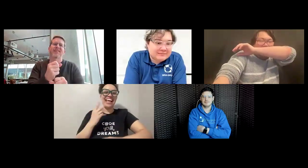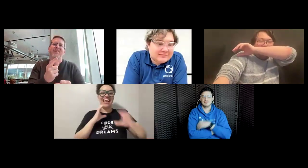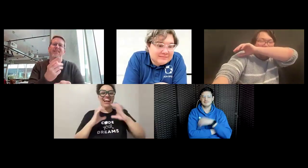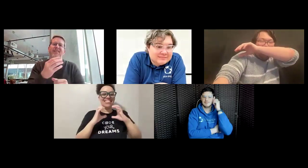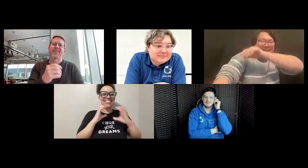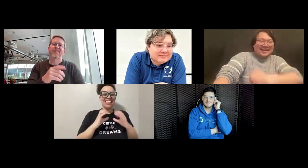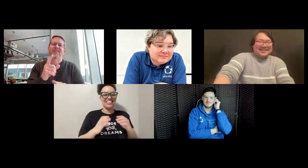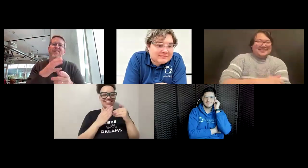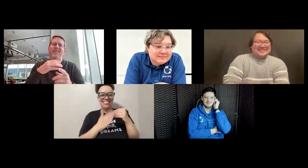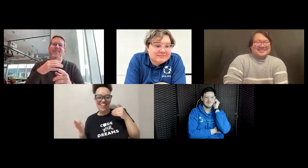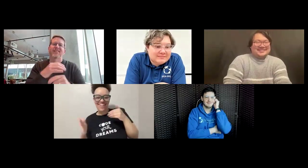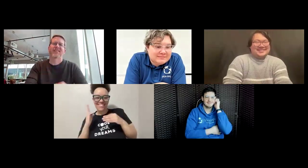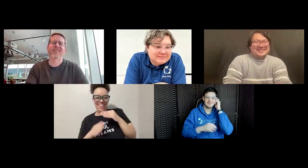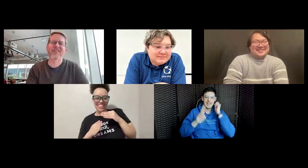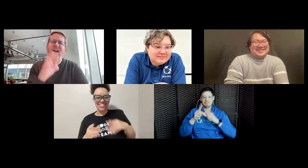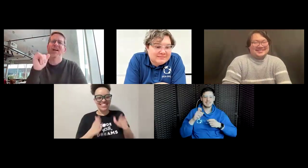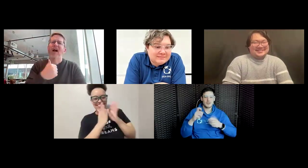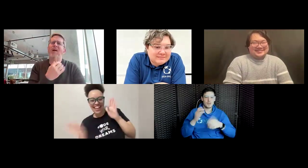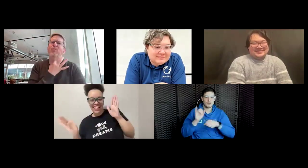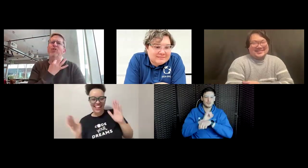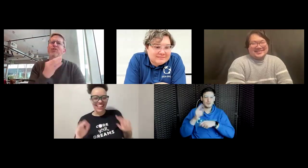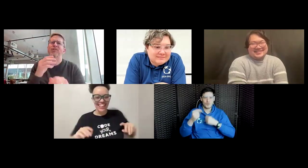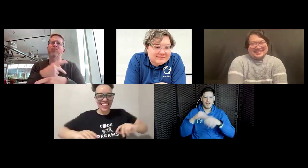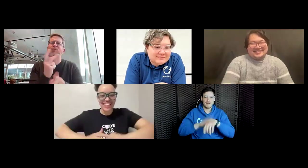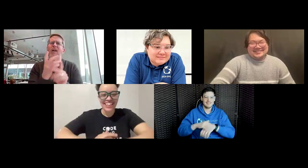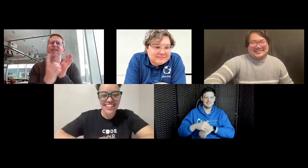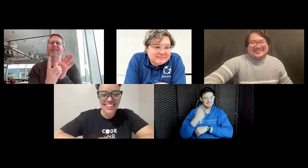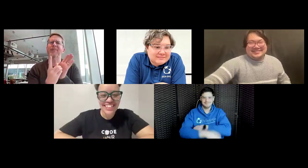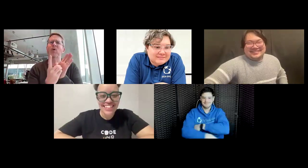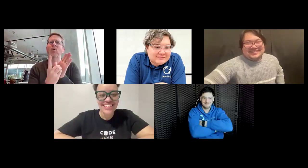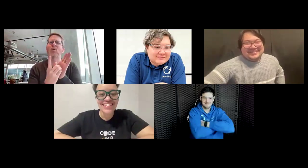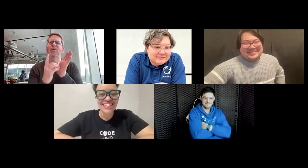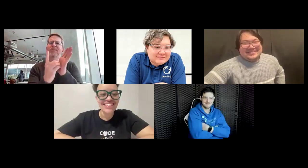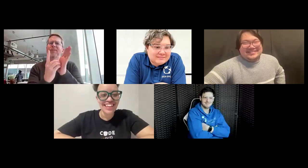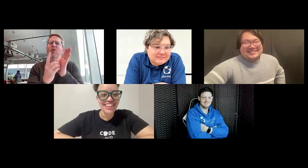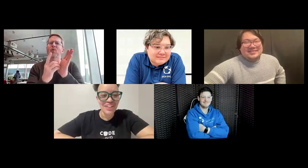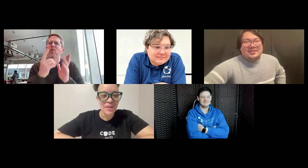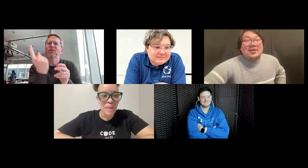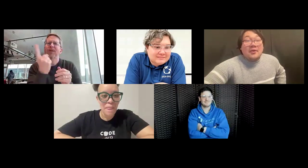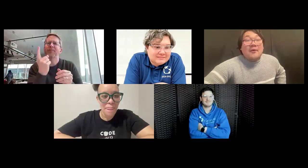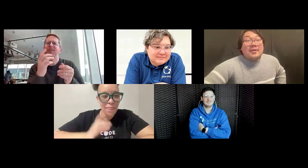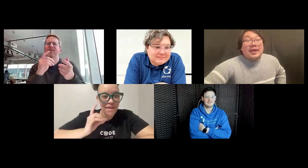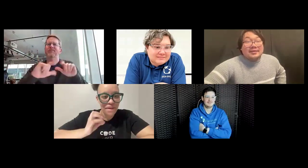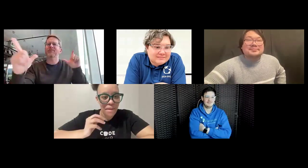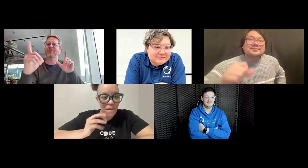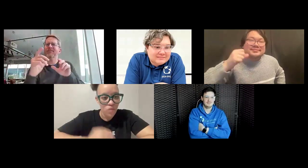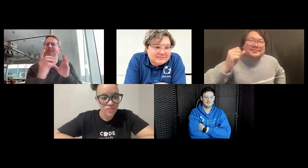Yeah, We would love absolutely. to again if needed. Yeah, I'm curious. Maybe you could do a product